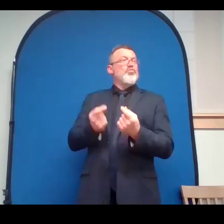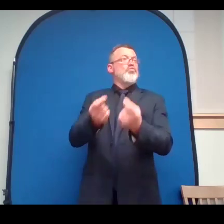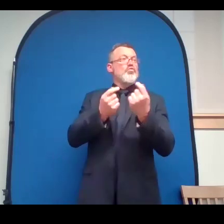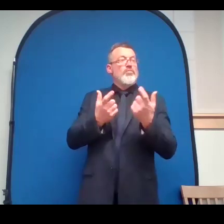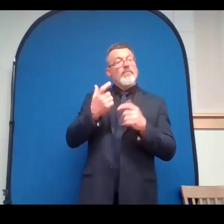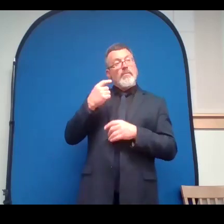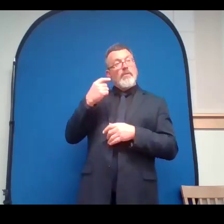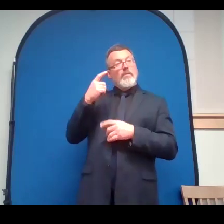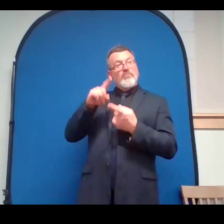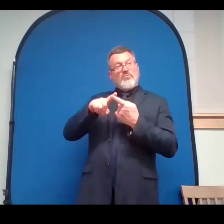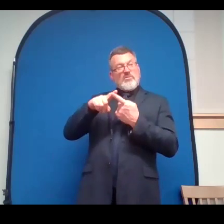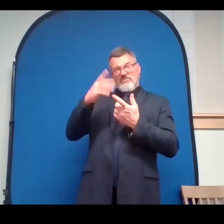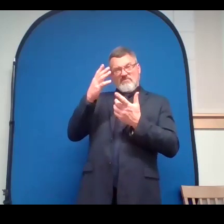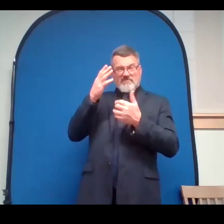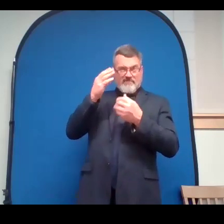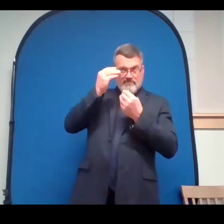was discussed,